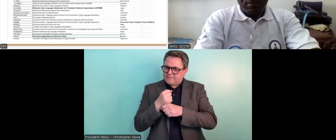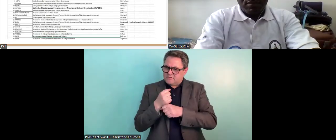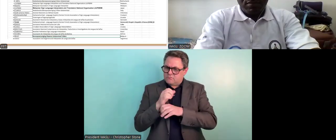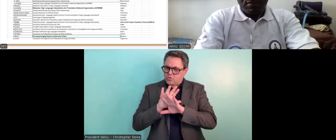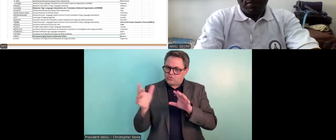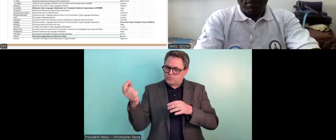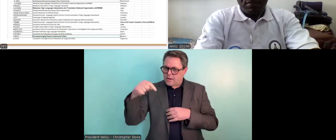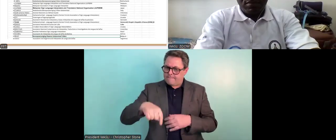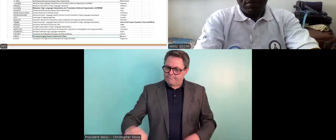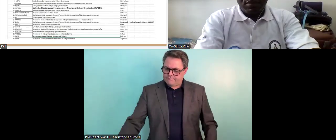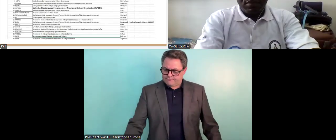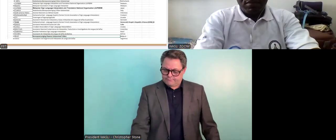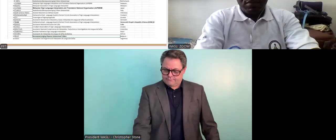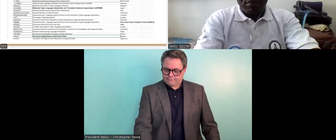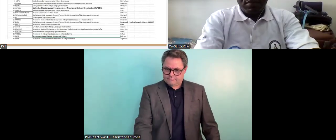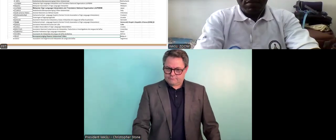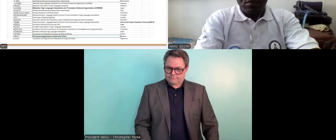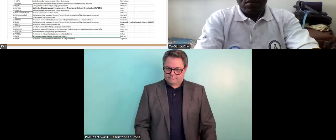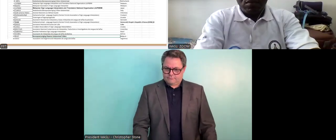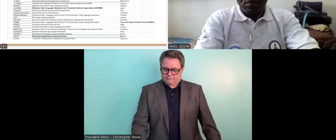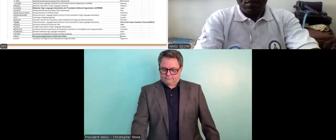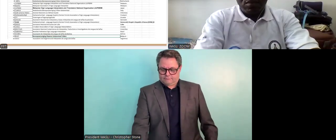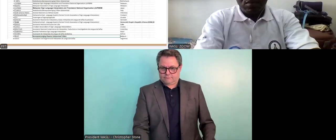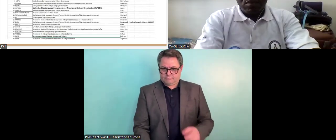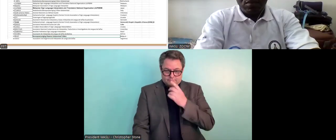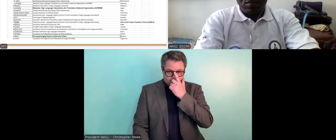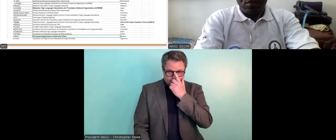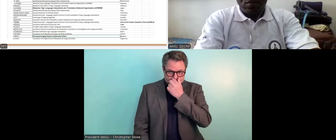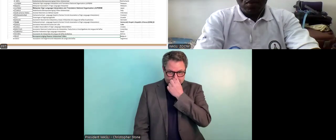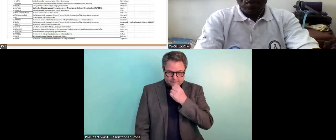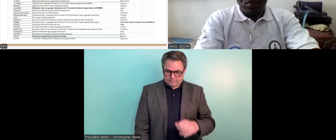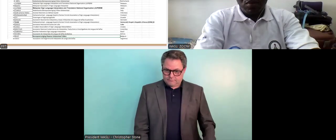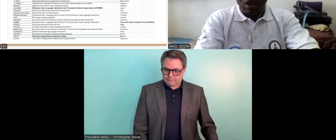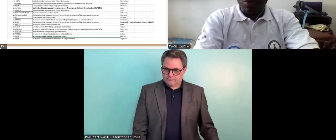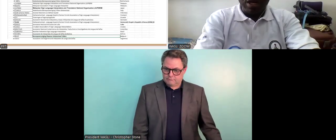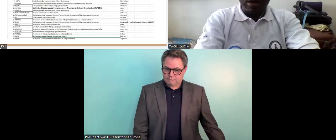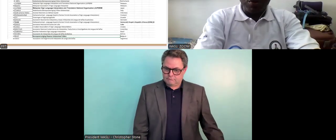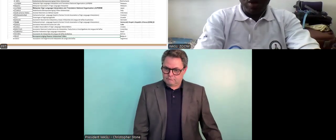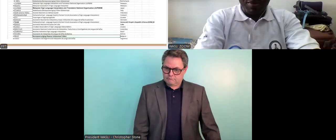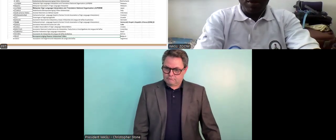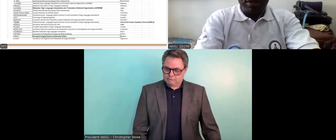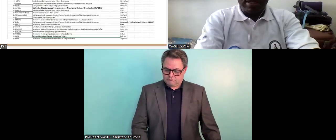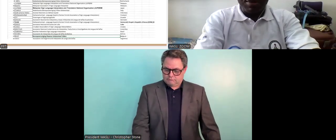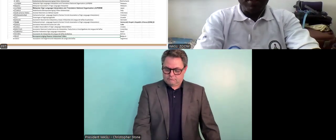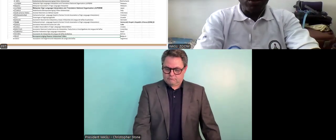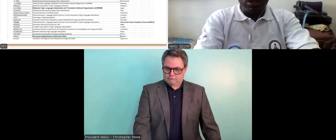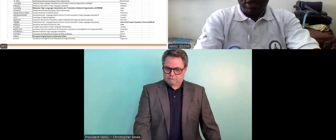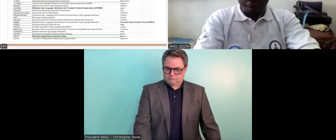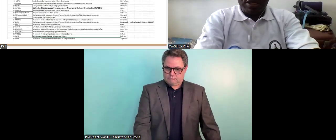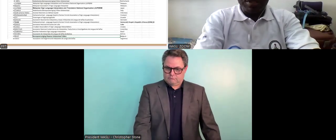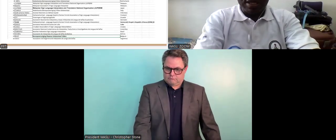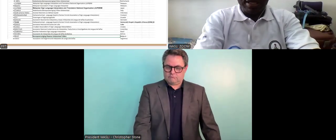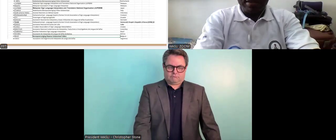Are there any apologies that we've received, Timothy, from members that aren't able to join us today? No, there are no apologies. I believe that